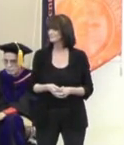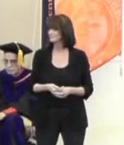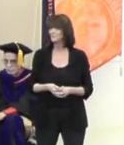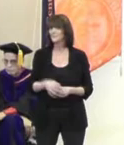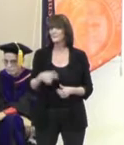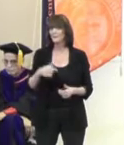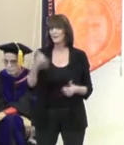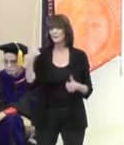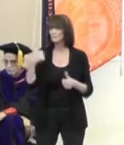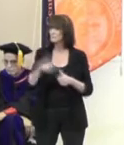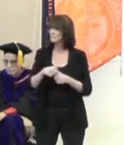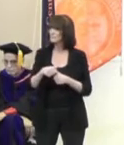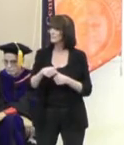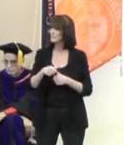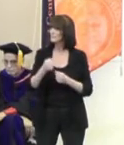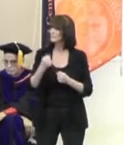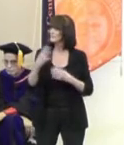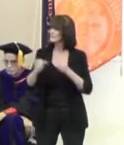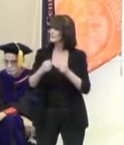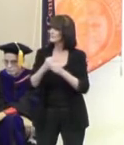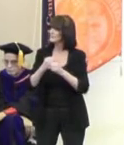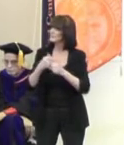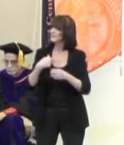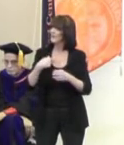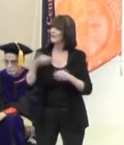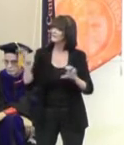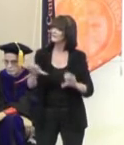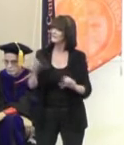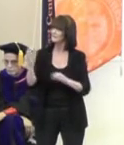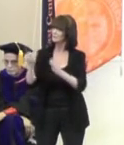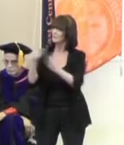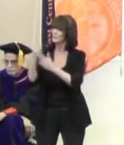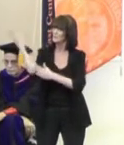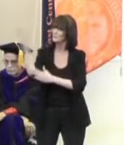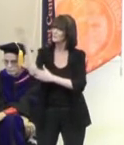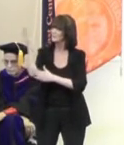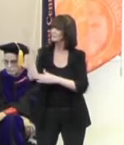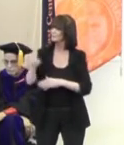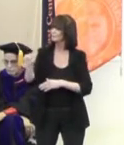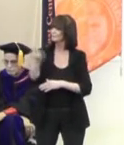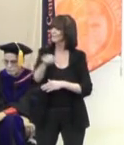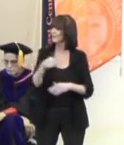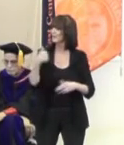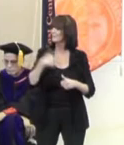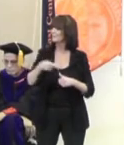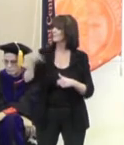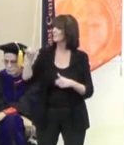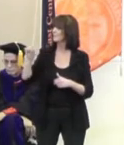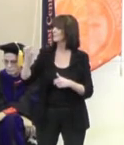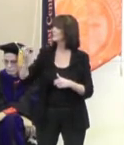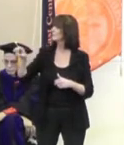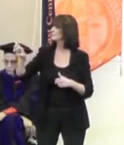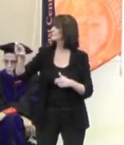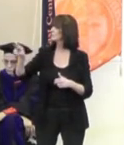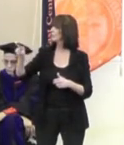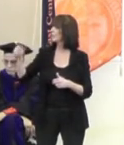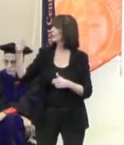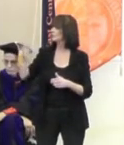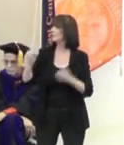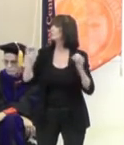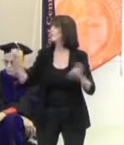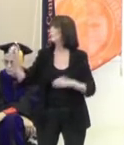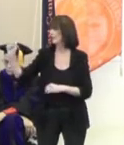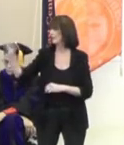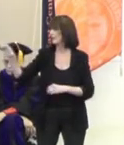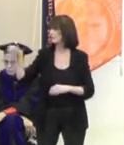And then I remembered all those years I made those commencement speeches. I remember Nigh at Pittsburgh High School, no air conditioning, we were in